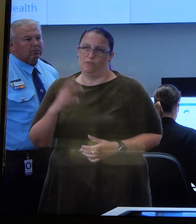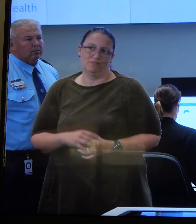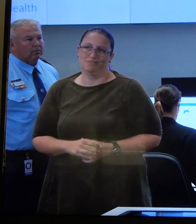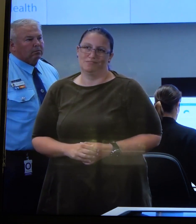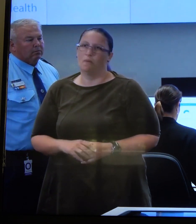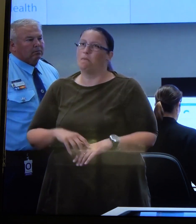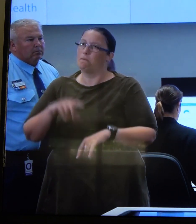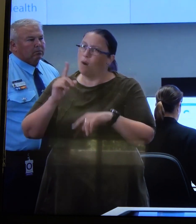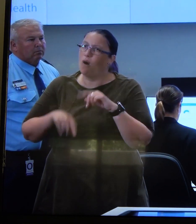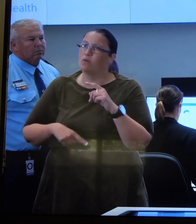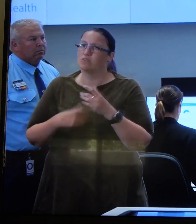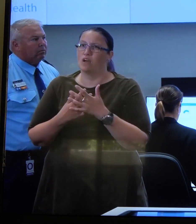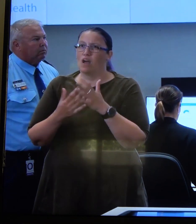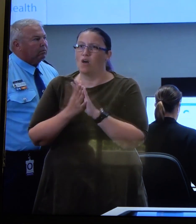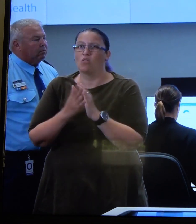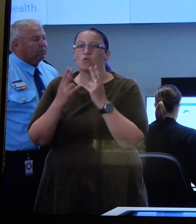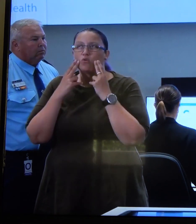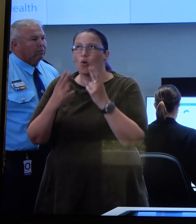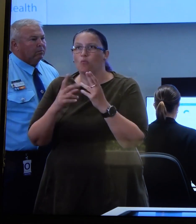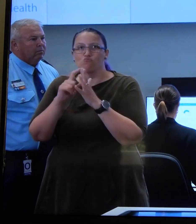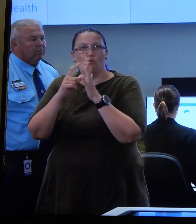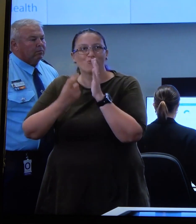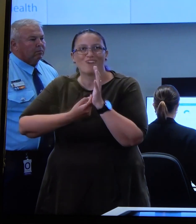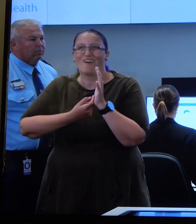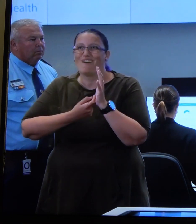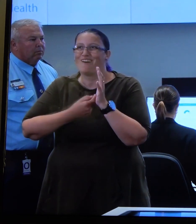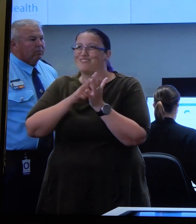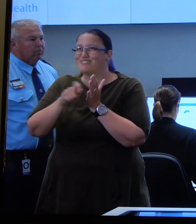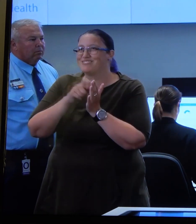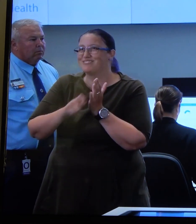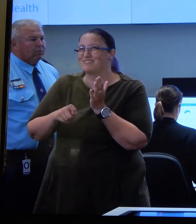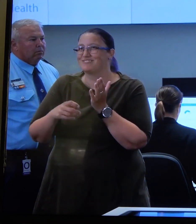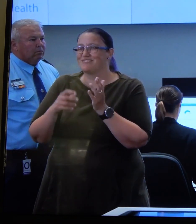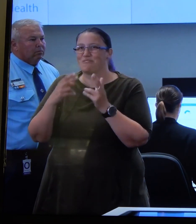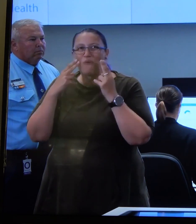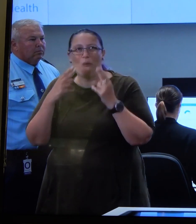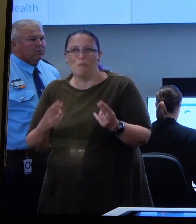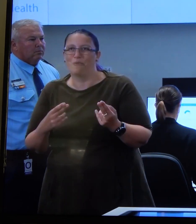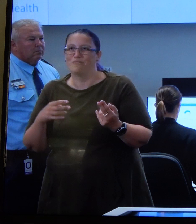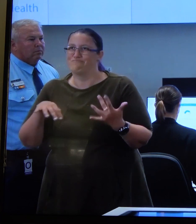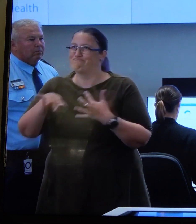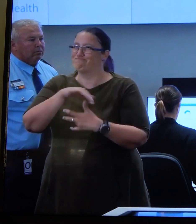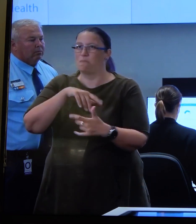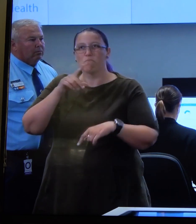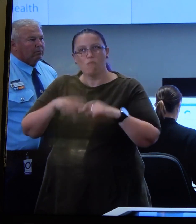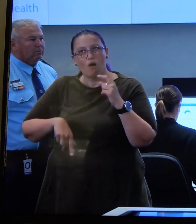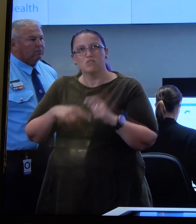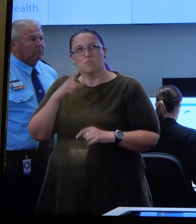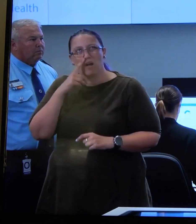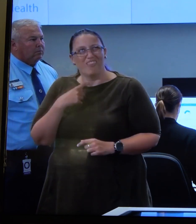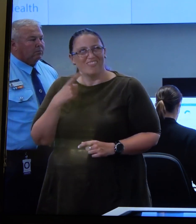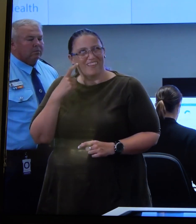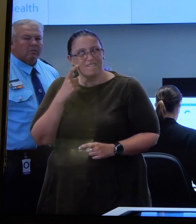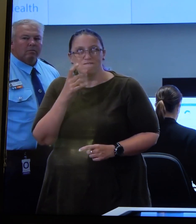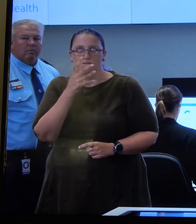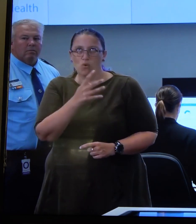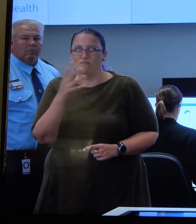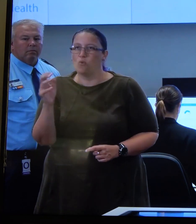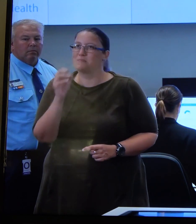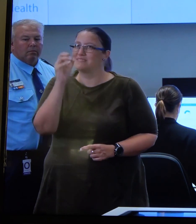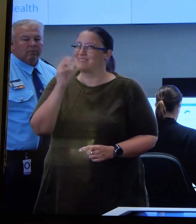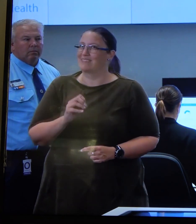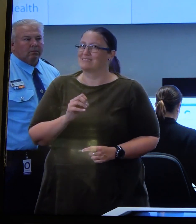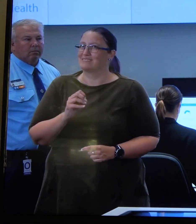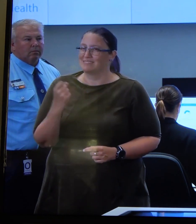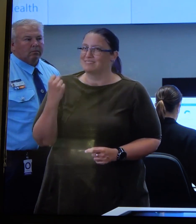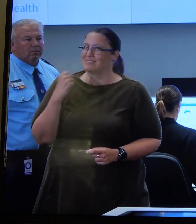coming through normal health channels. So people the majority of the numbers still remain. I think it's about 44% last time I